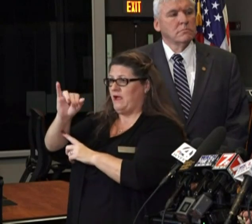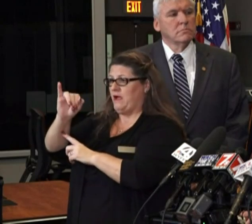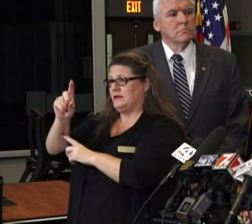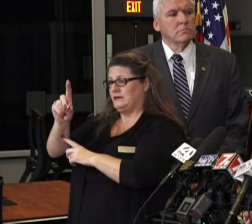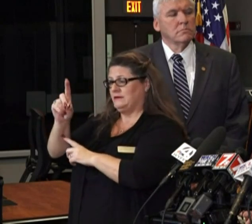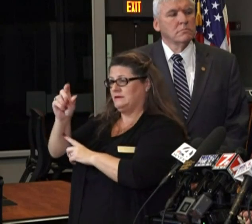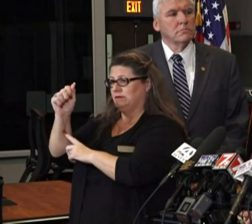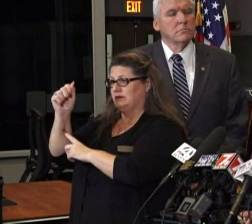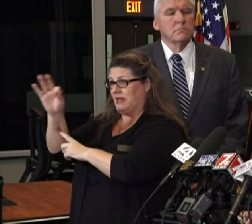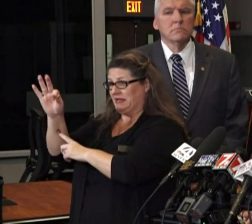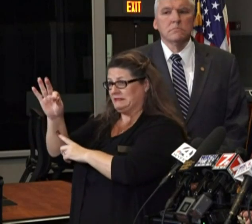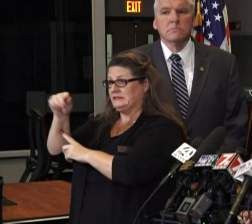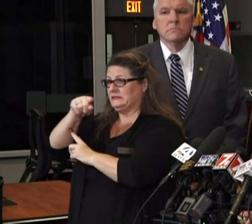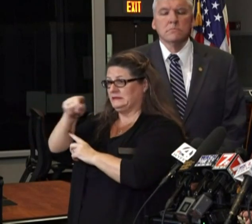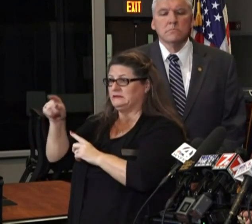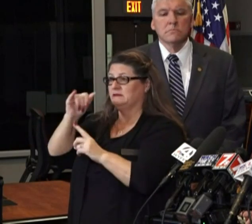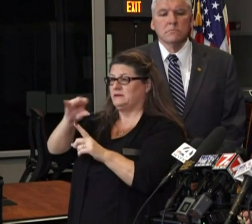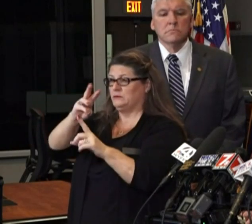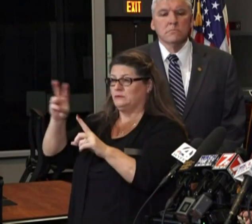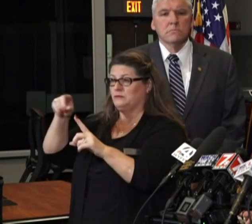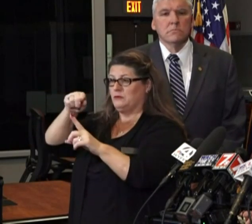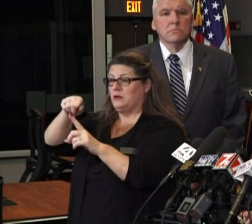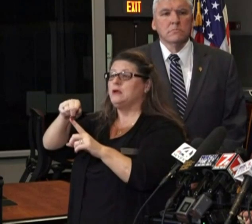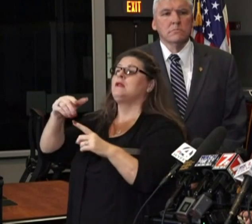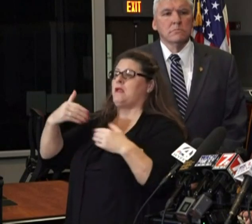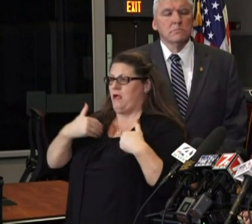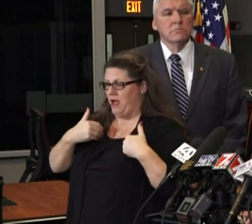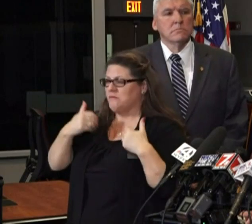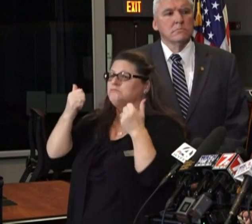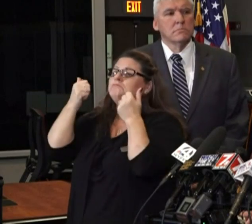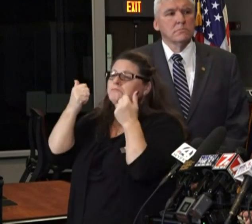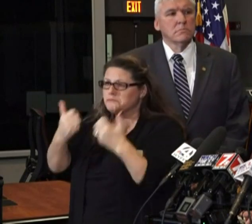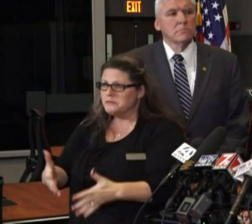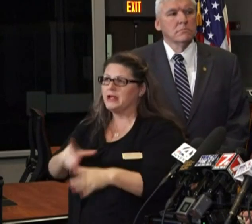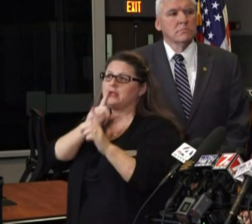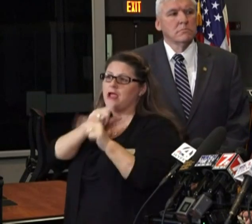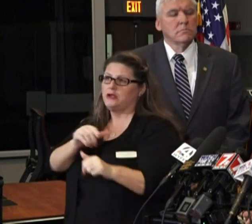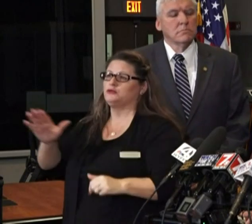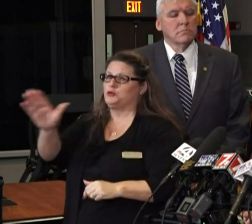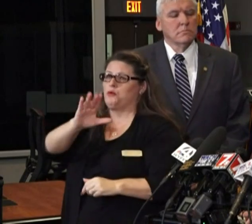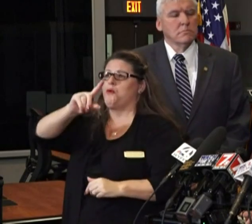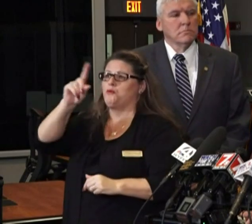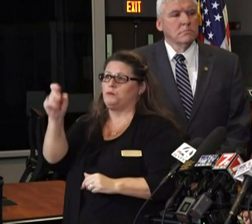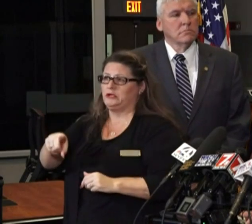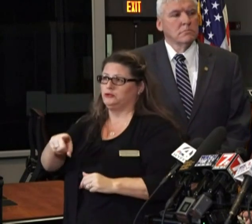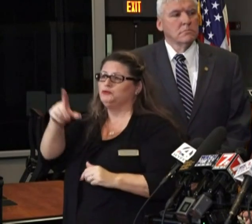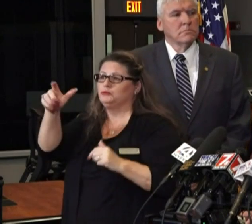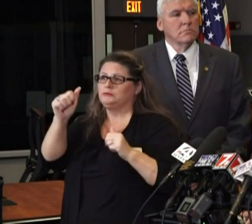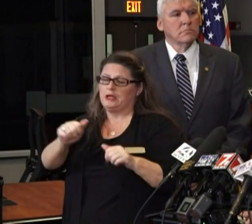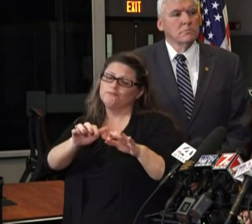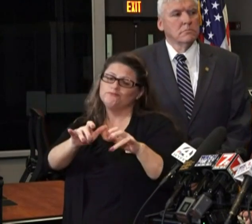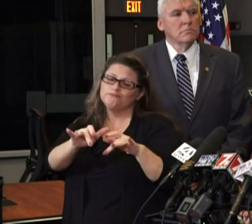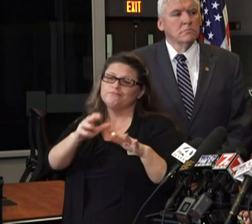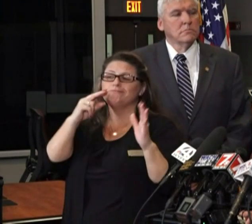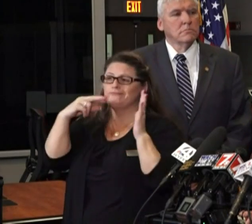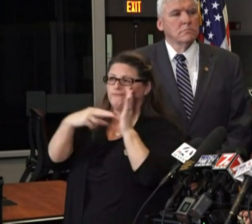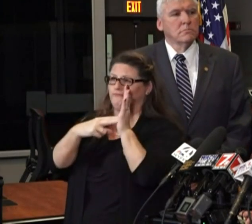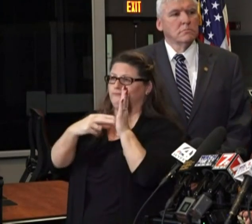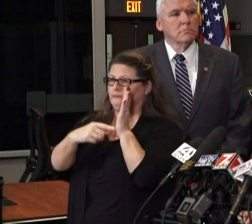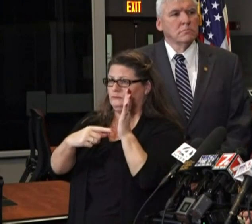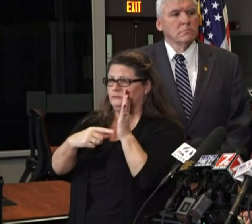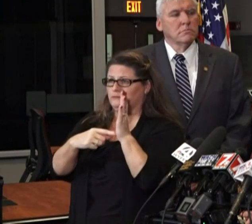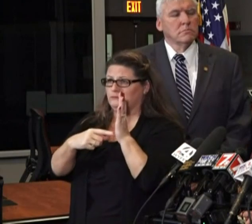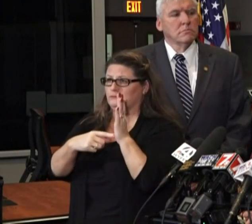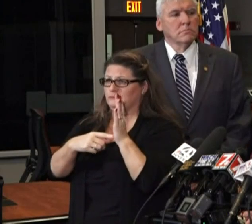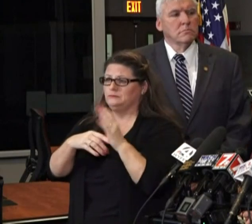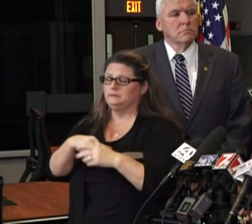COVID-19. And this site will help answer the many questions that citizens might have. As we learn